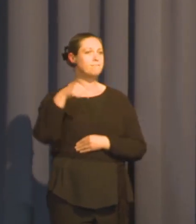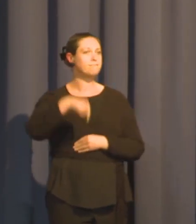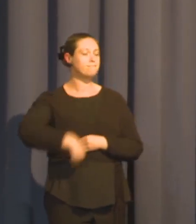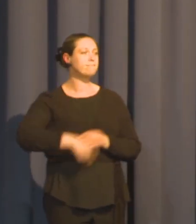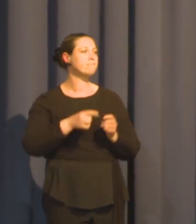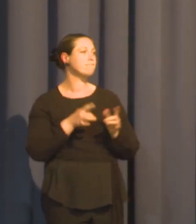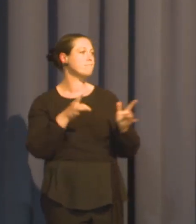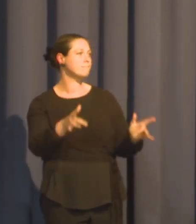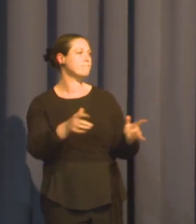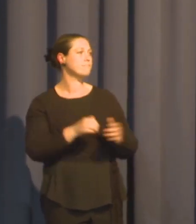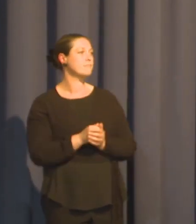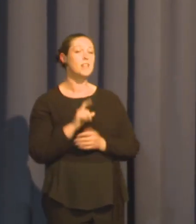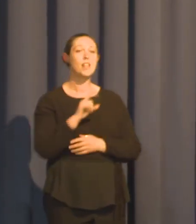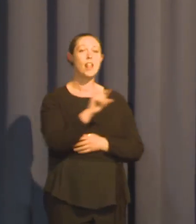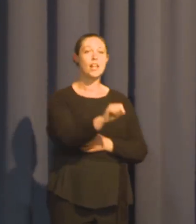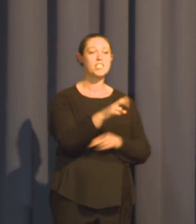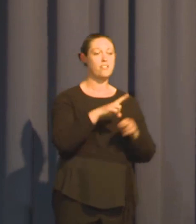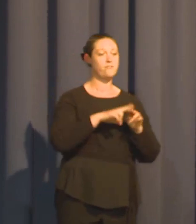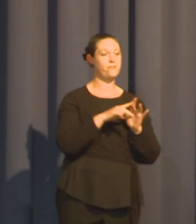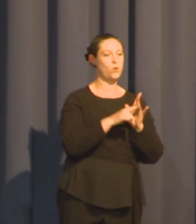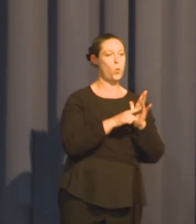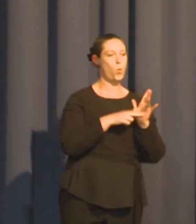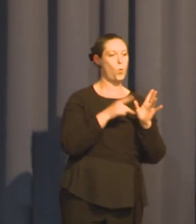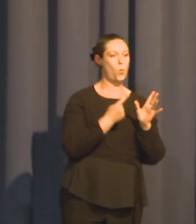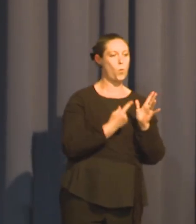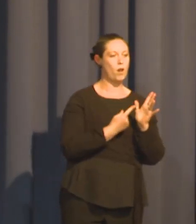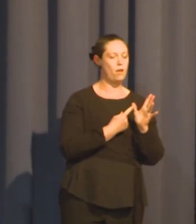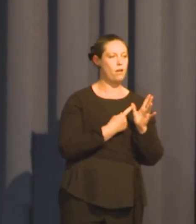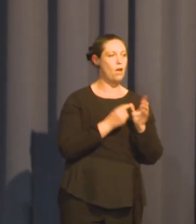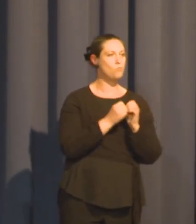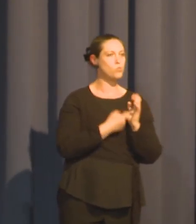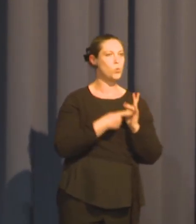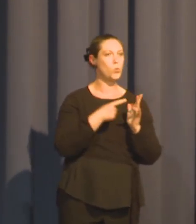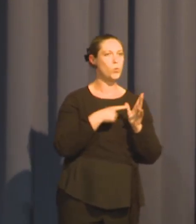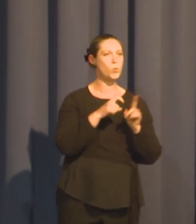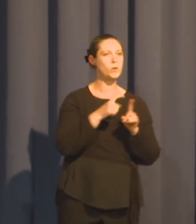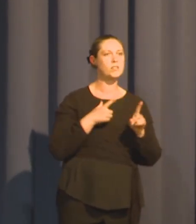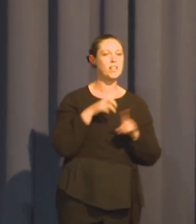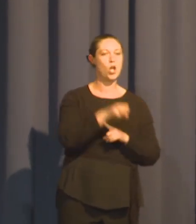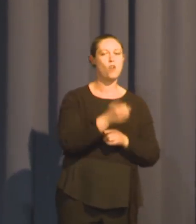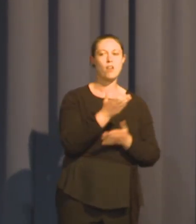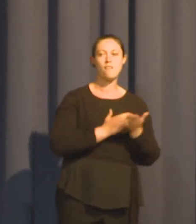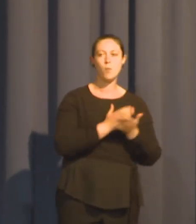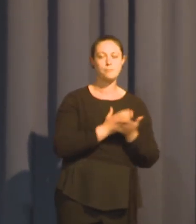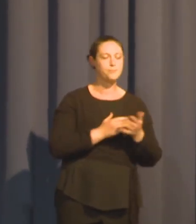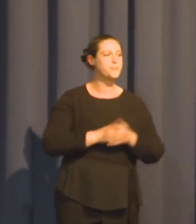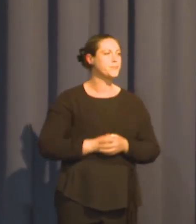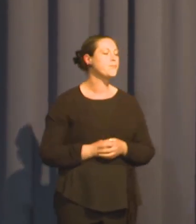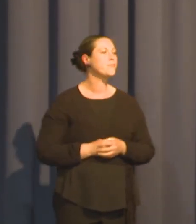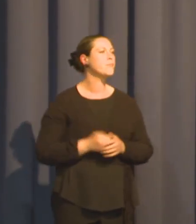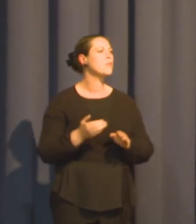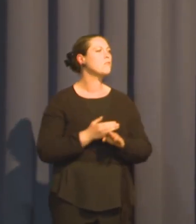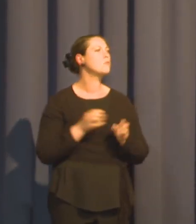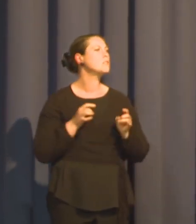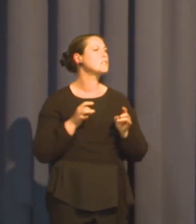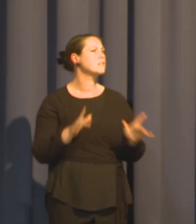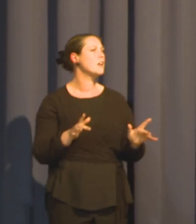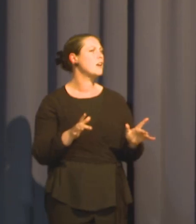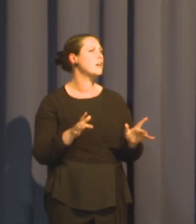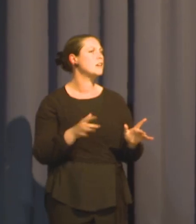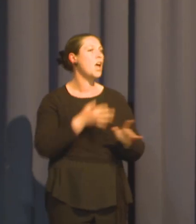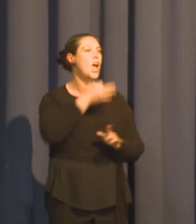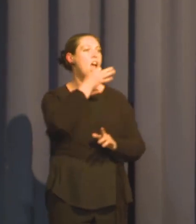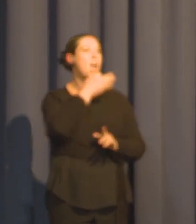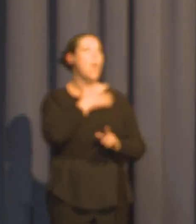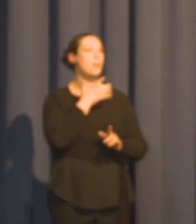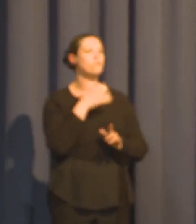here to start with, and then Fiona Broad will be taking over about halfway through. Just before we start, a few